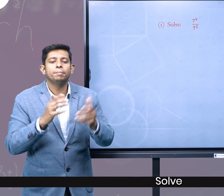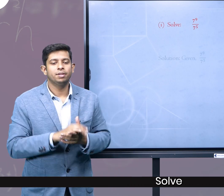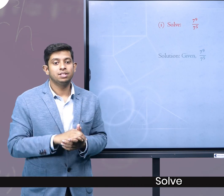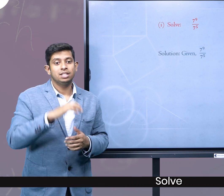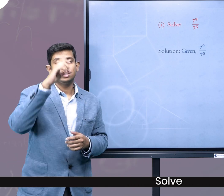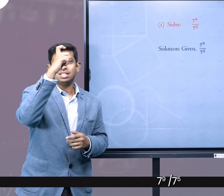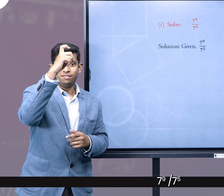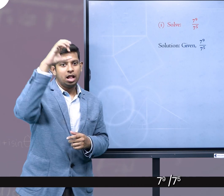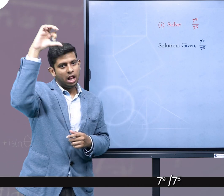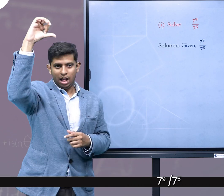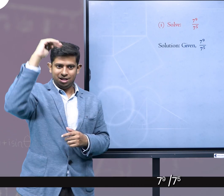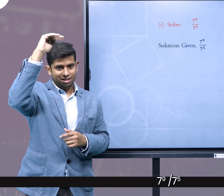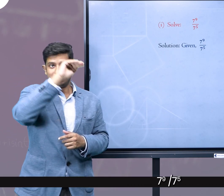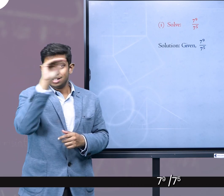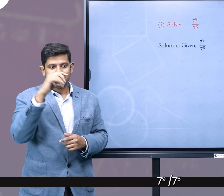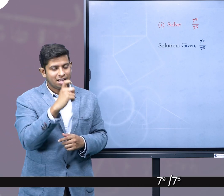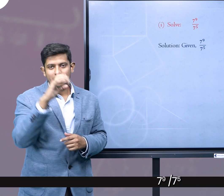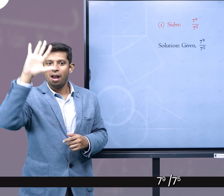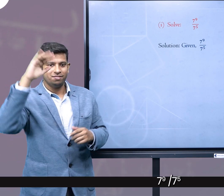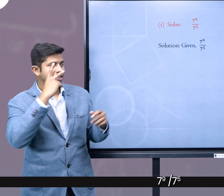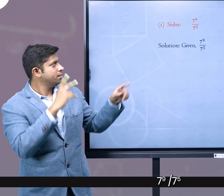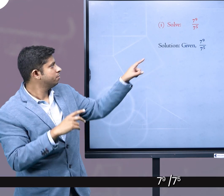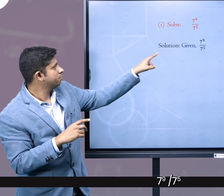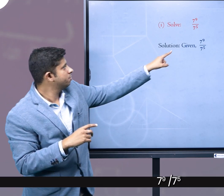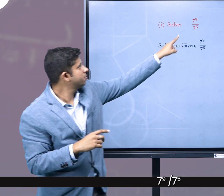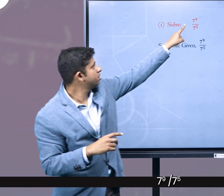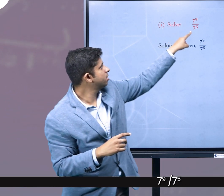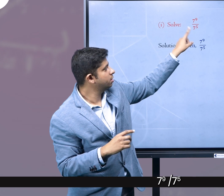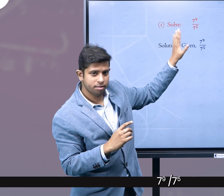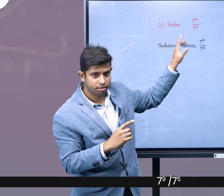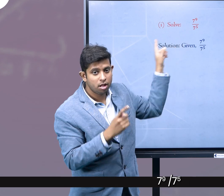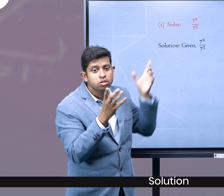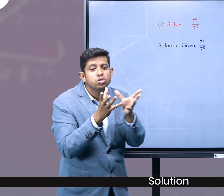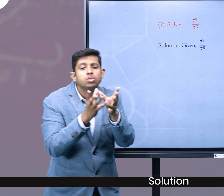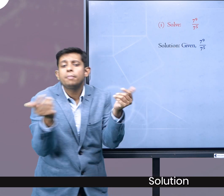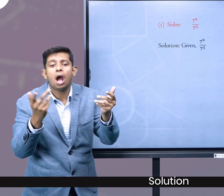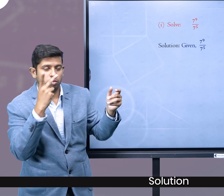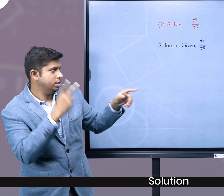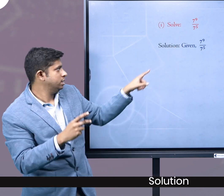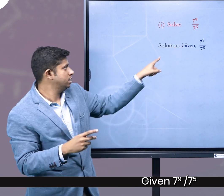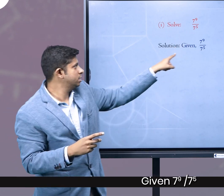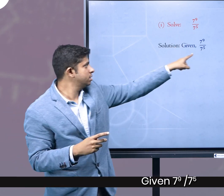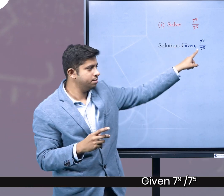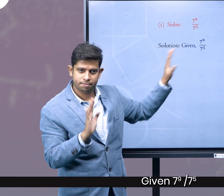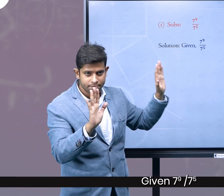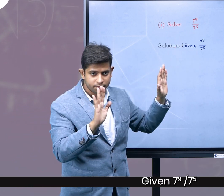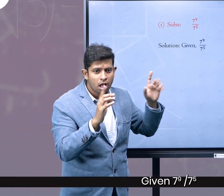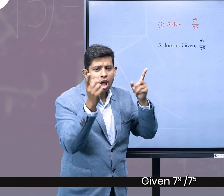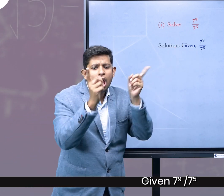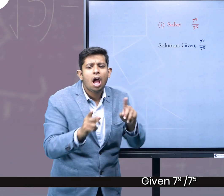Solve 7 to the power of 9 by 7 to the power of 5. Solution. Given 7 to the power of 9